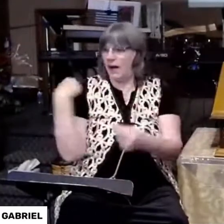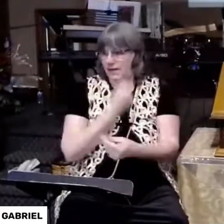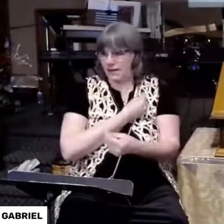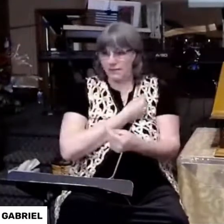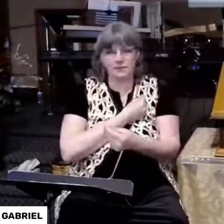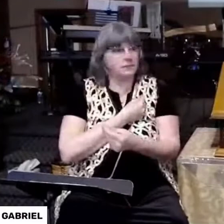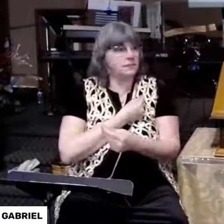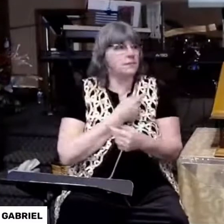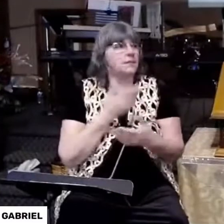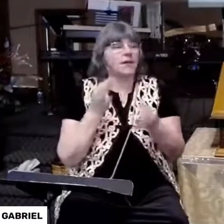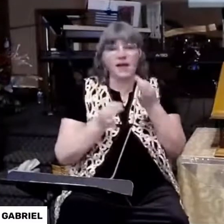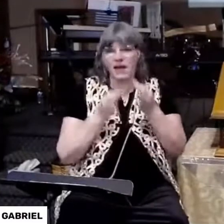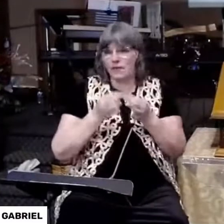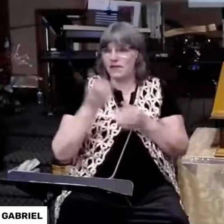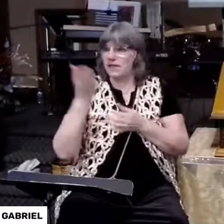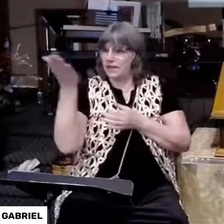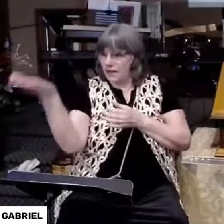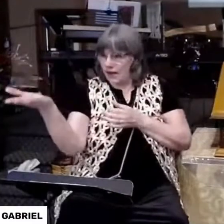it's then or now,